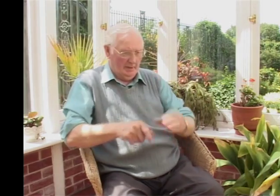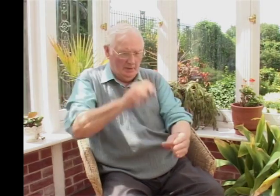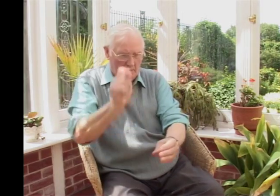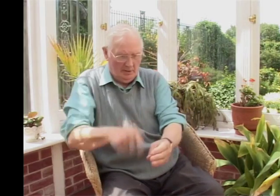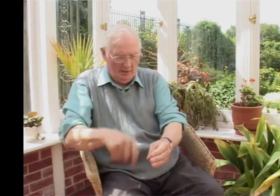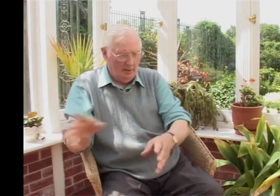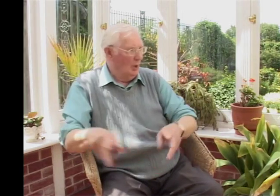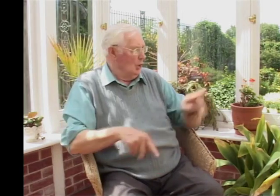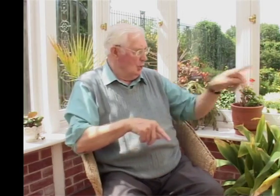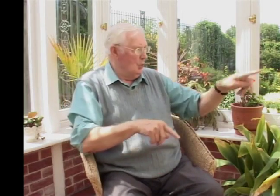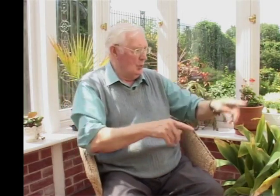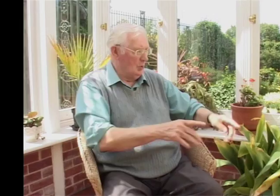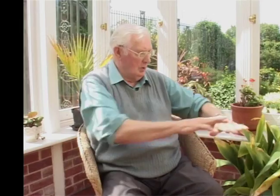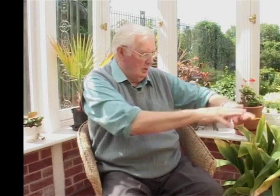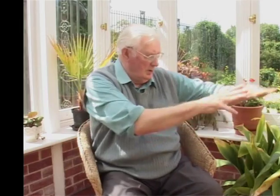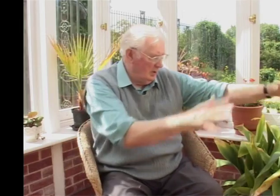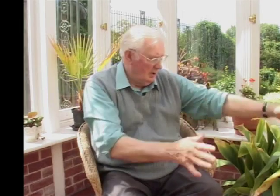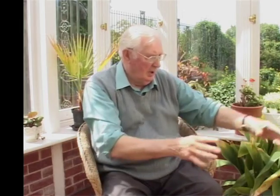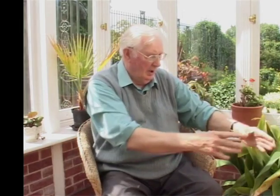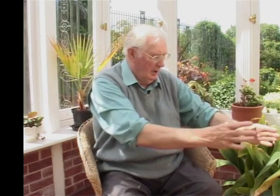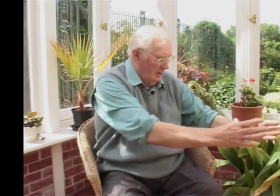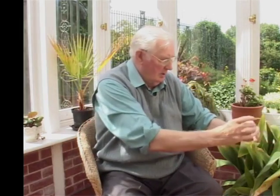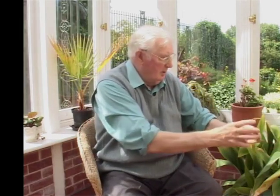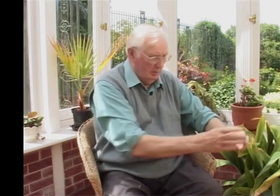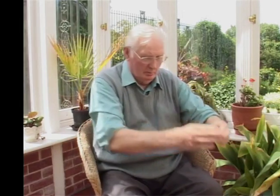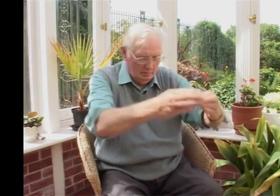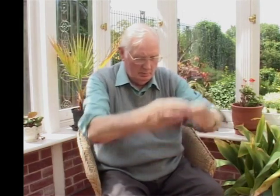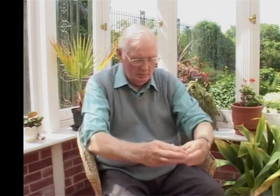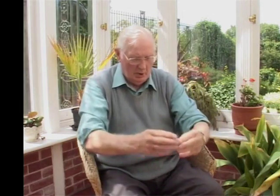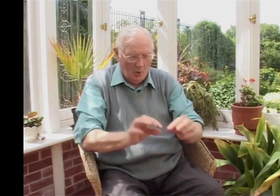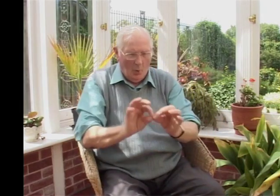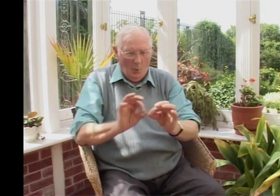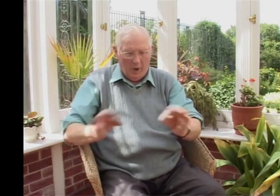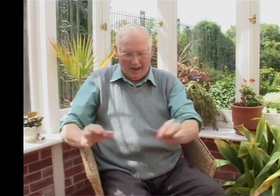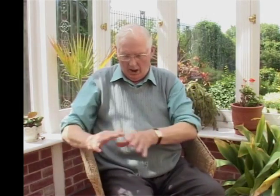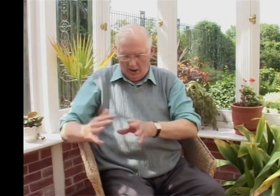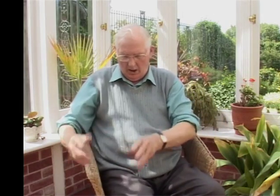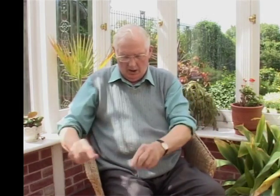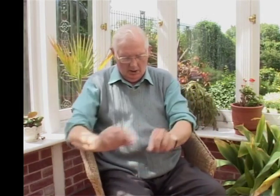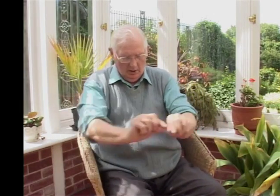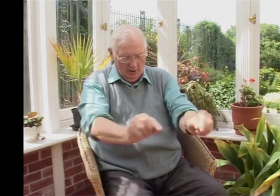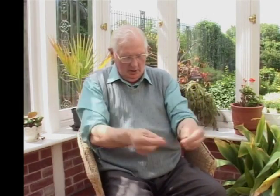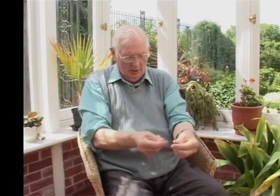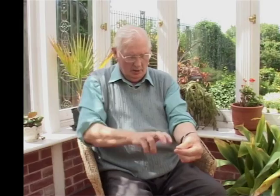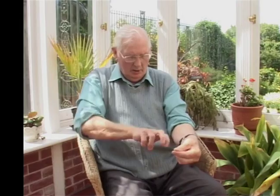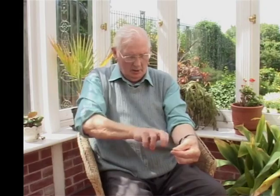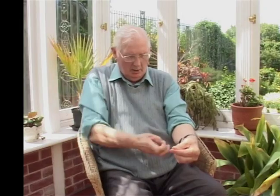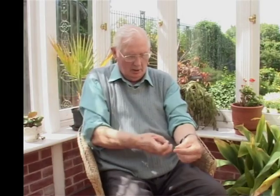So he said, well, look at me and I'll show you what to do. So he goes, I'll chop the wood and then you put it in bundles and then wrap it round with this